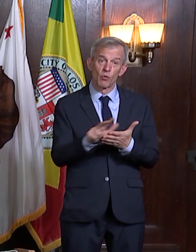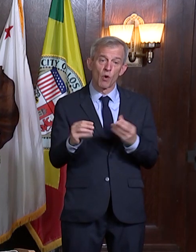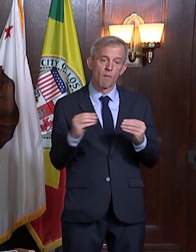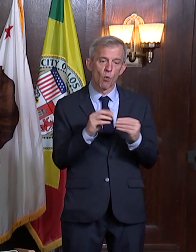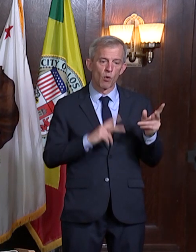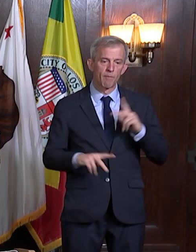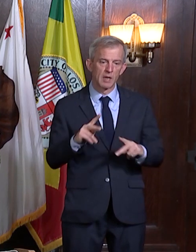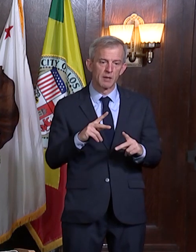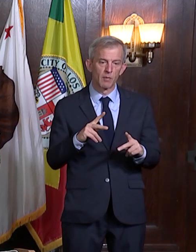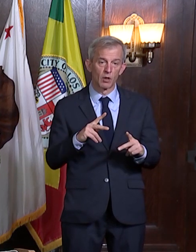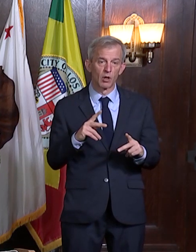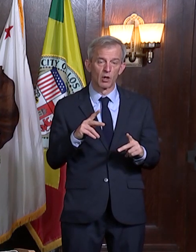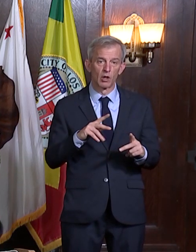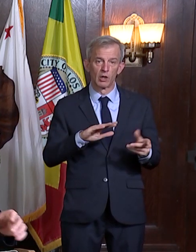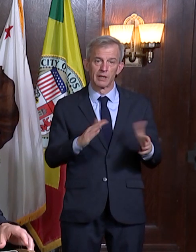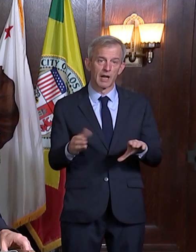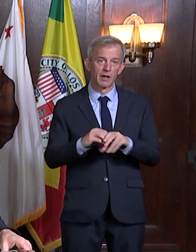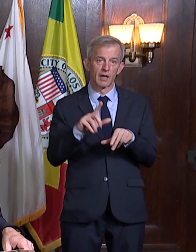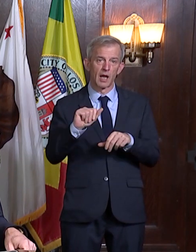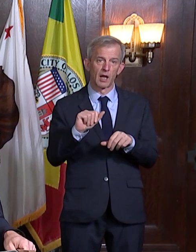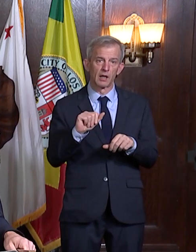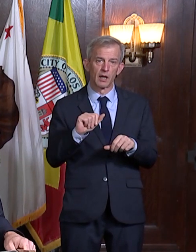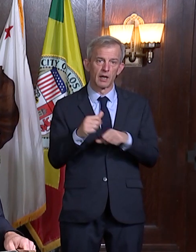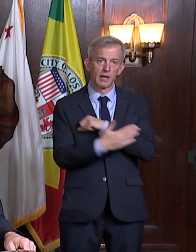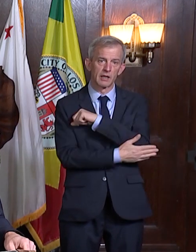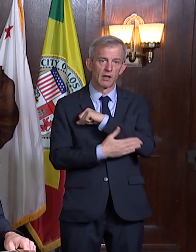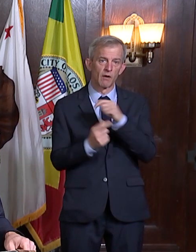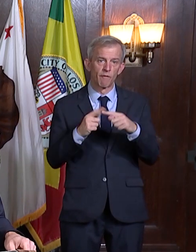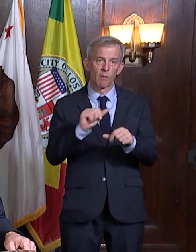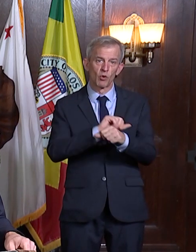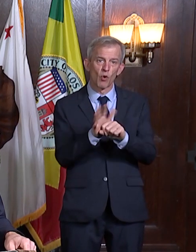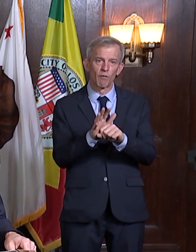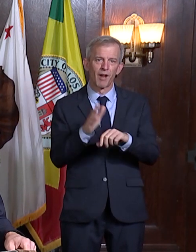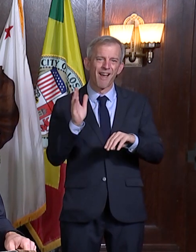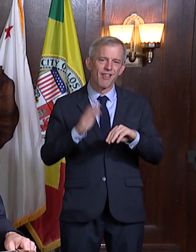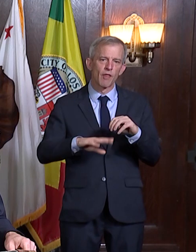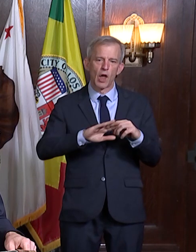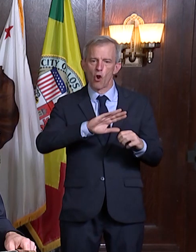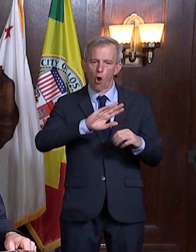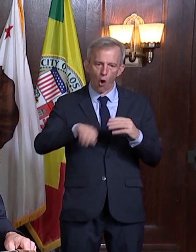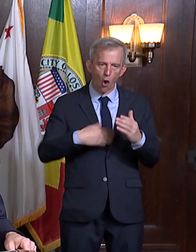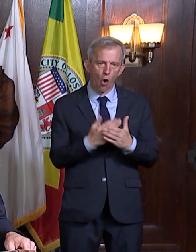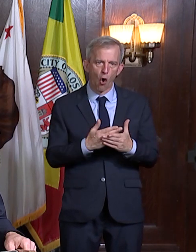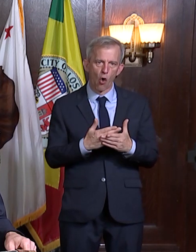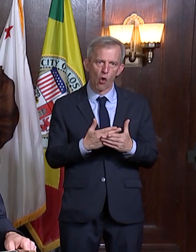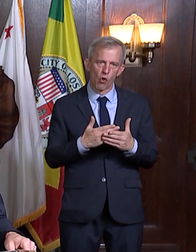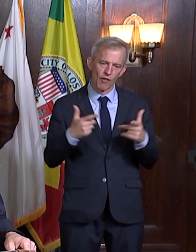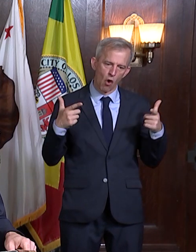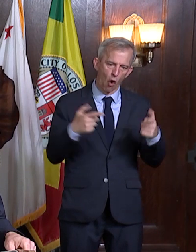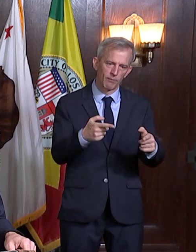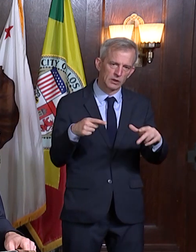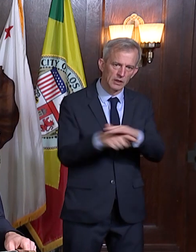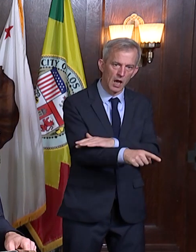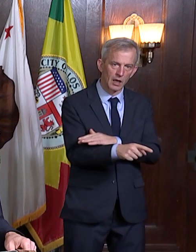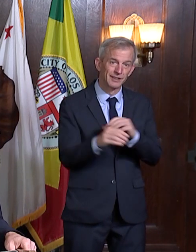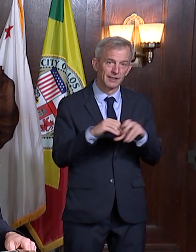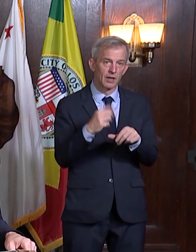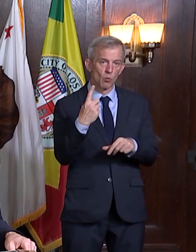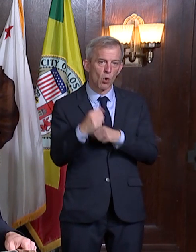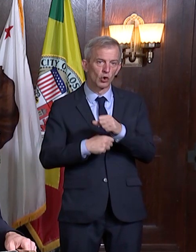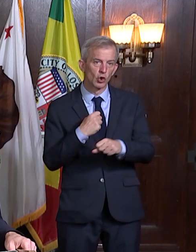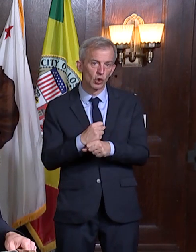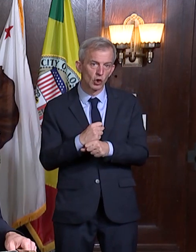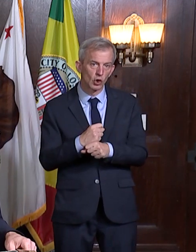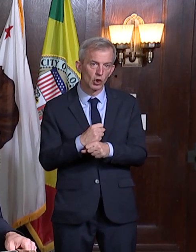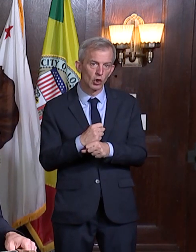LA County from COVID than all the homicides we experience in the city in a single year. One of the ways we can get